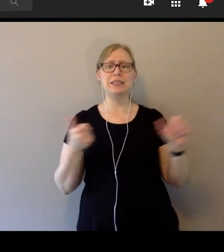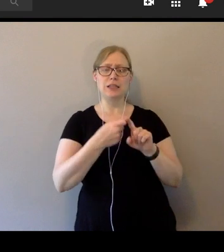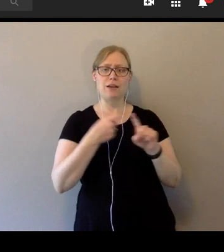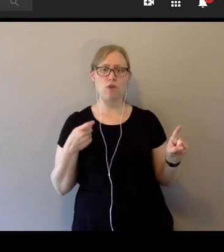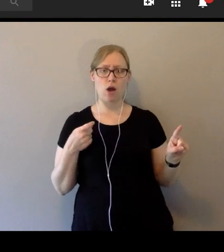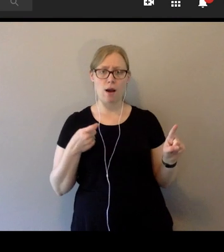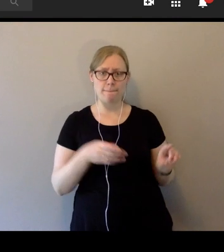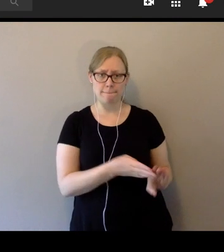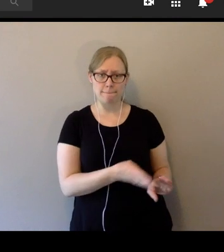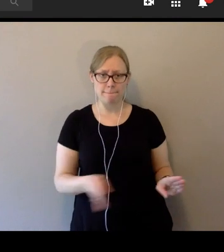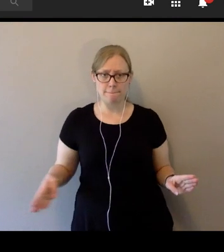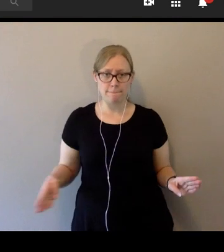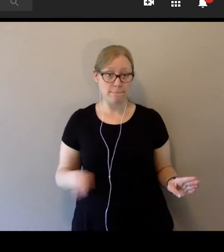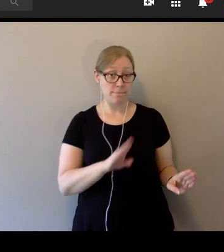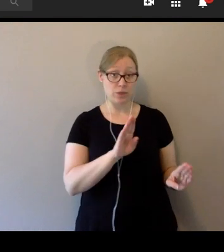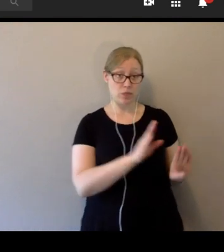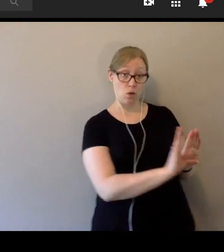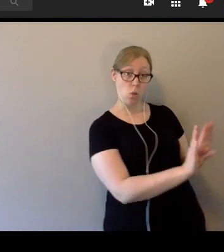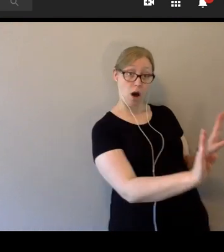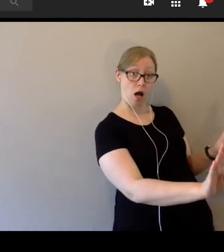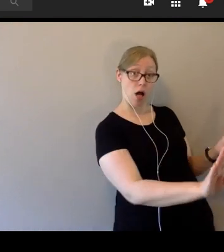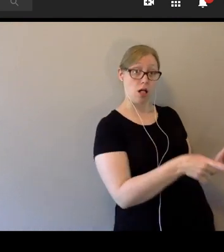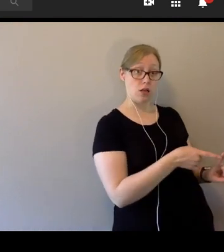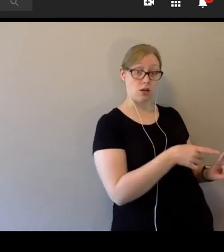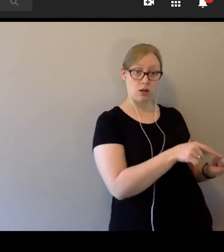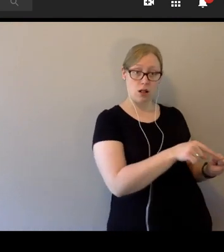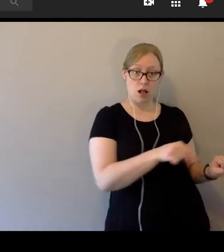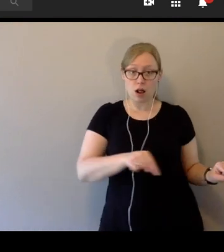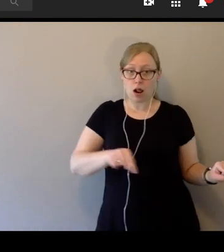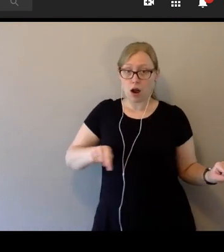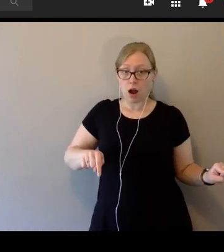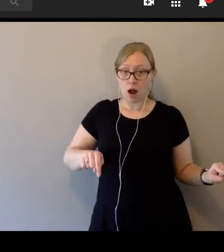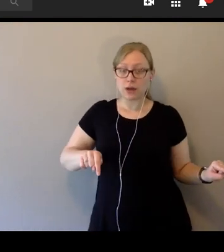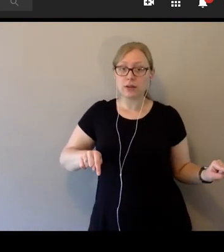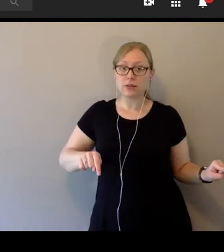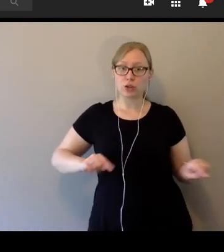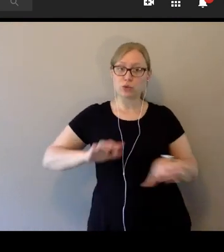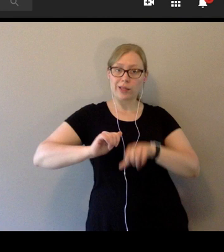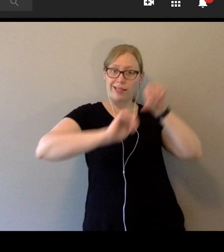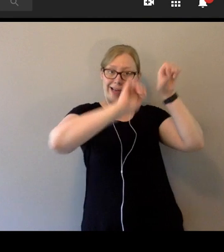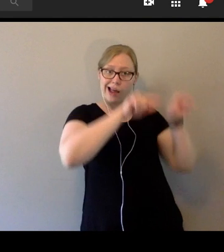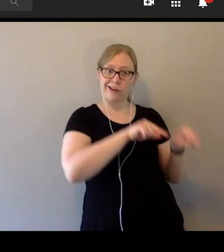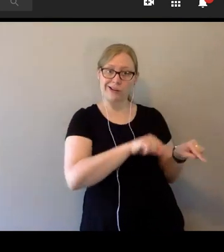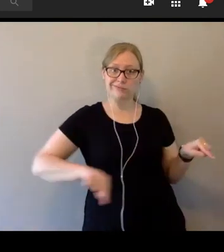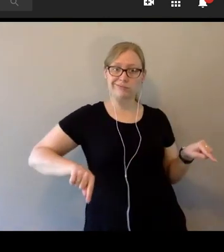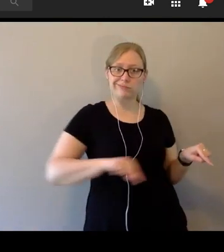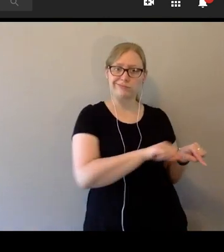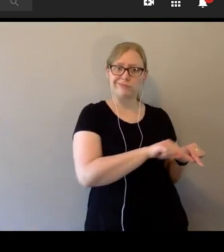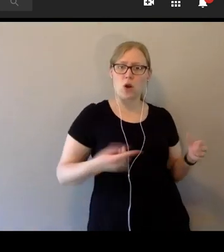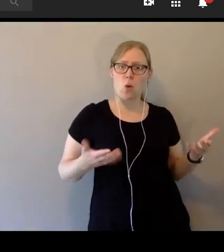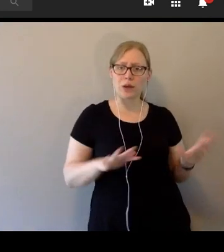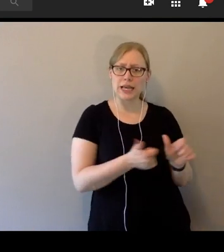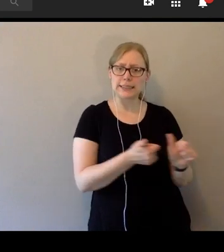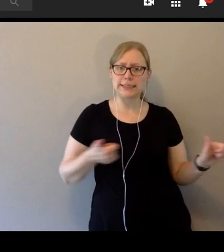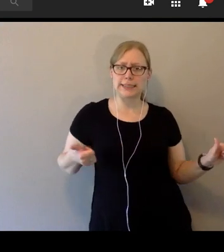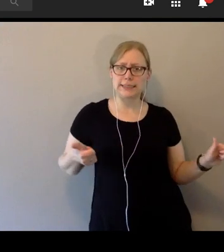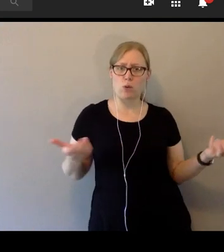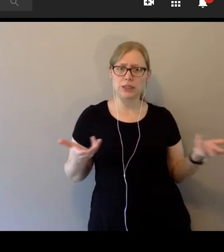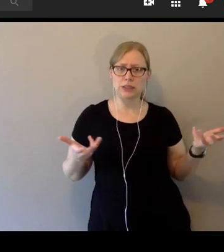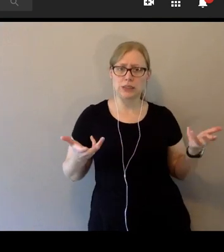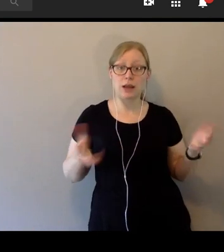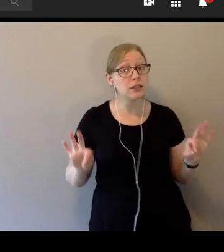of the wall to the base of the ladder? So we'll call that x. So how far apart is the bottom of the ladder from the wall? Now